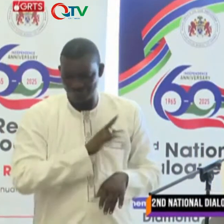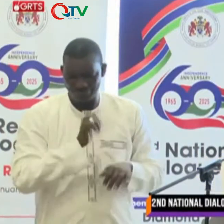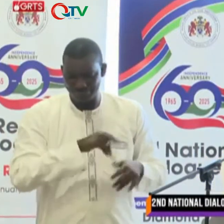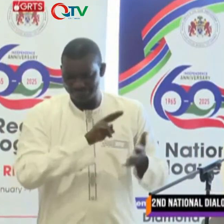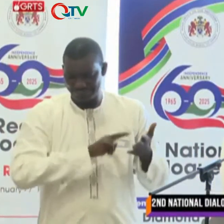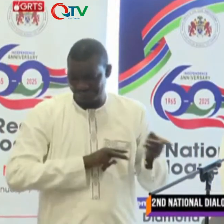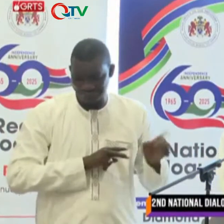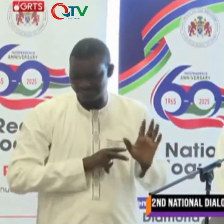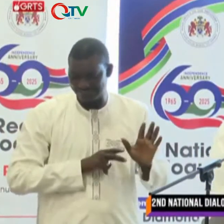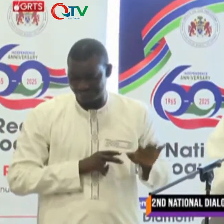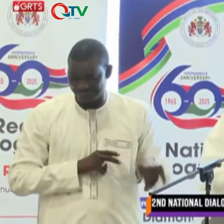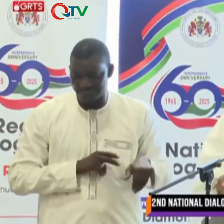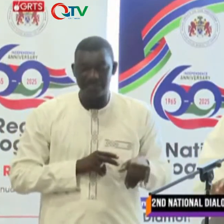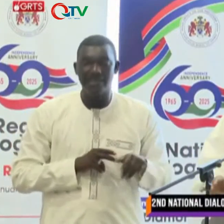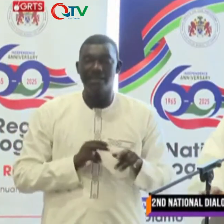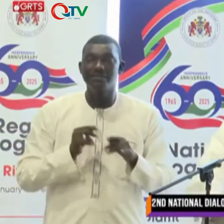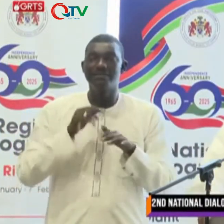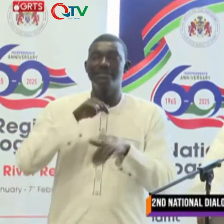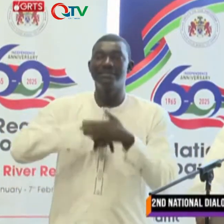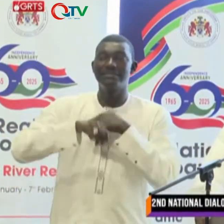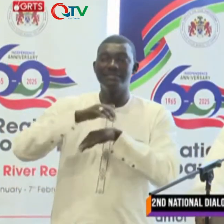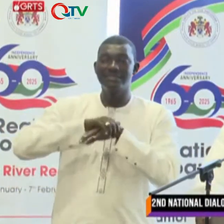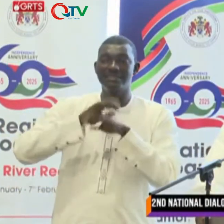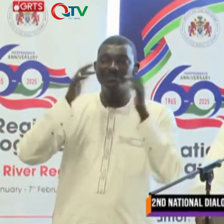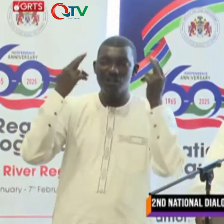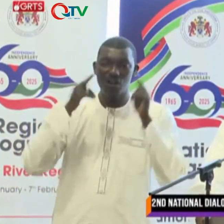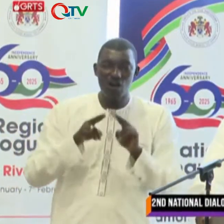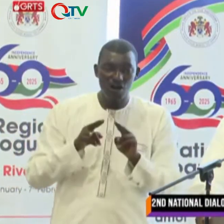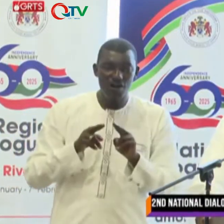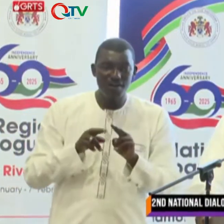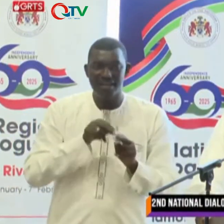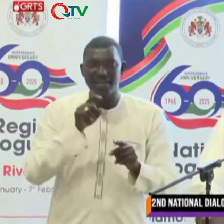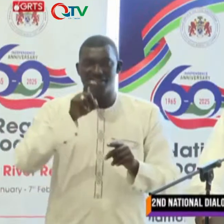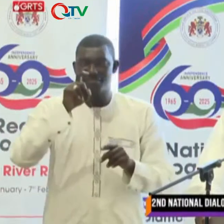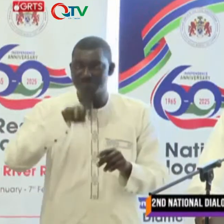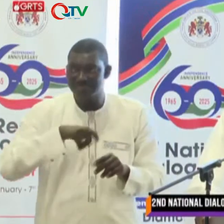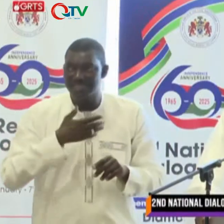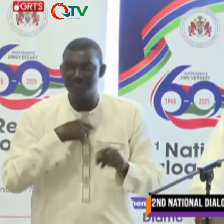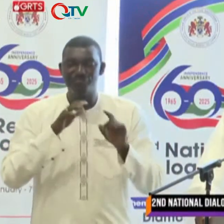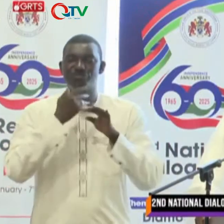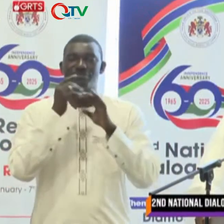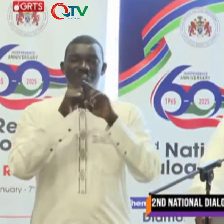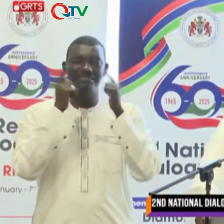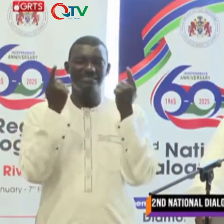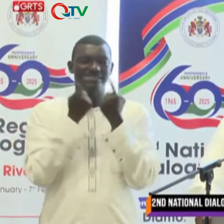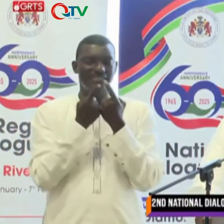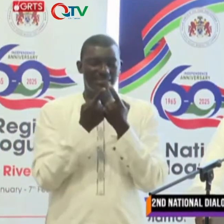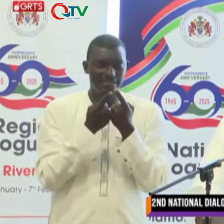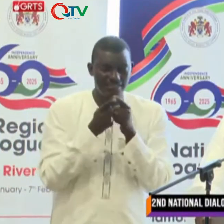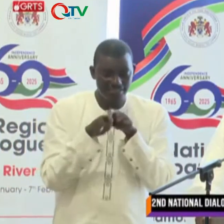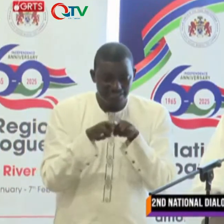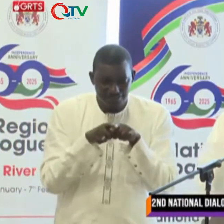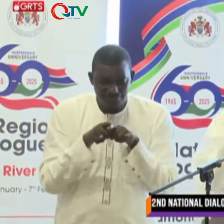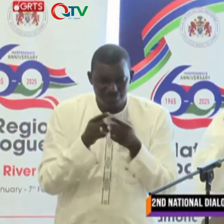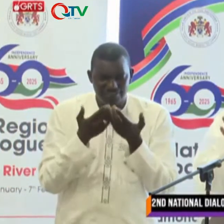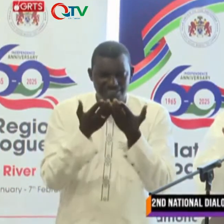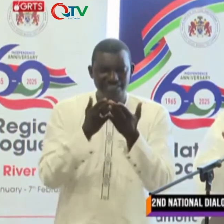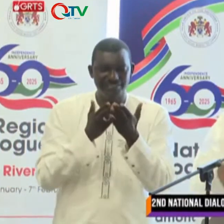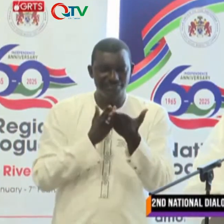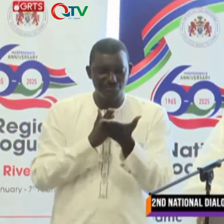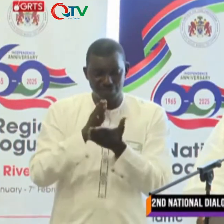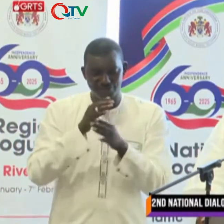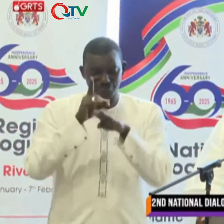Very well, that in English law, there must be, and there is, some general conception of relations giving rise to a duty of